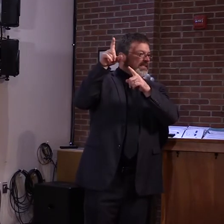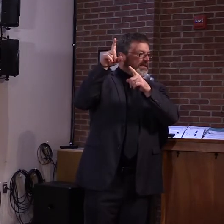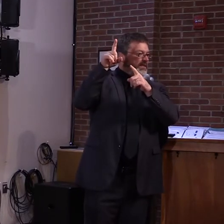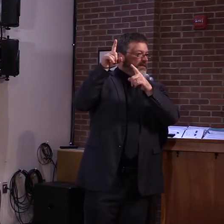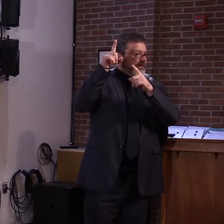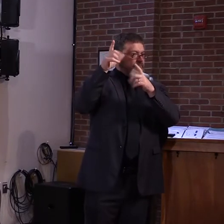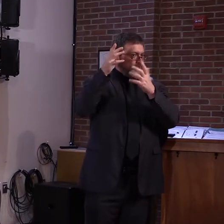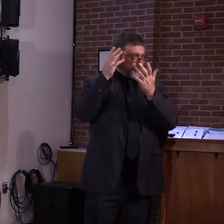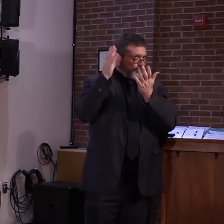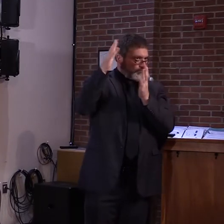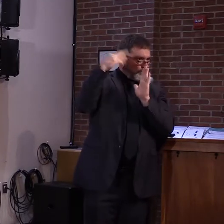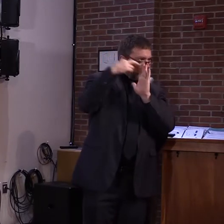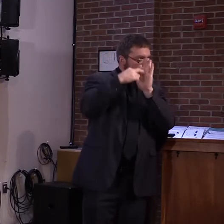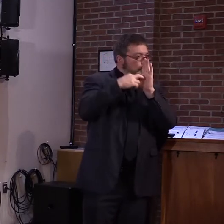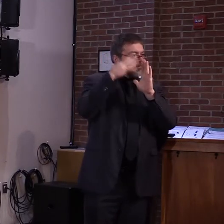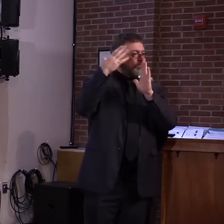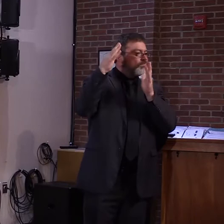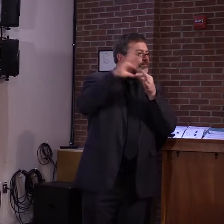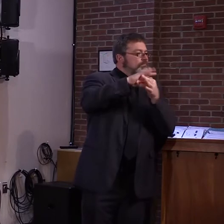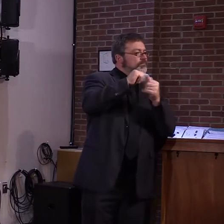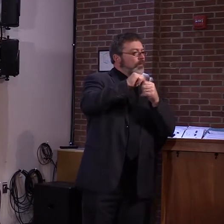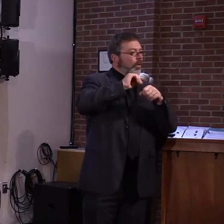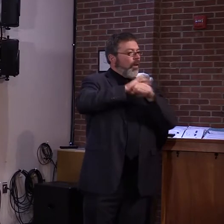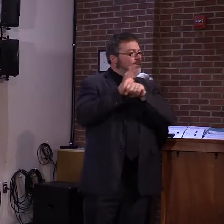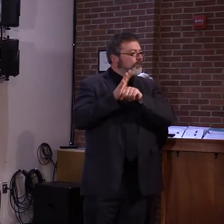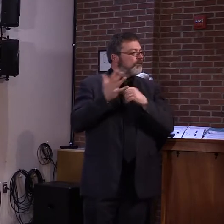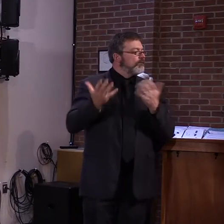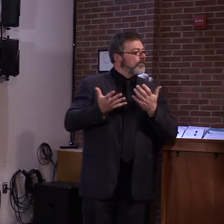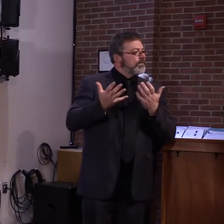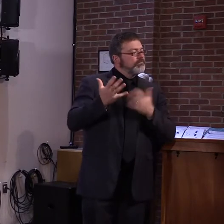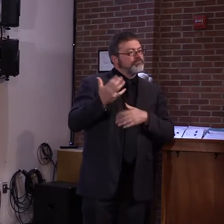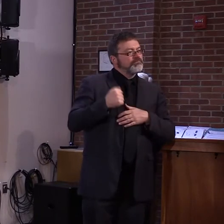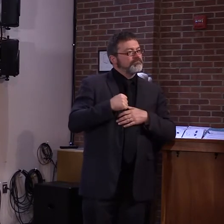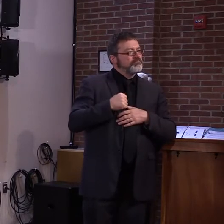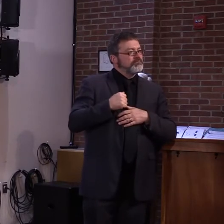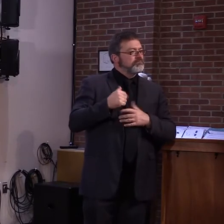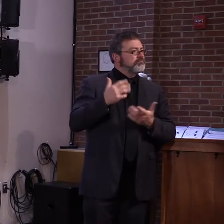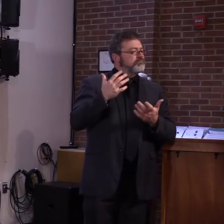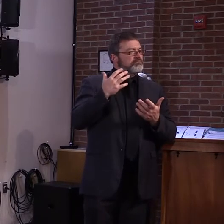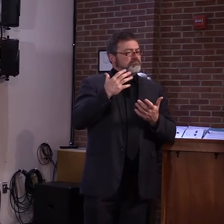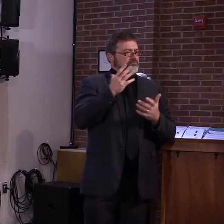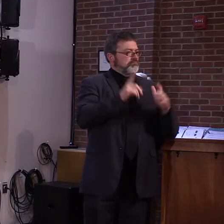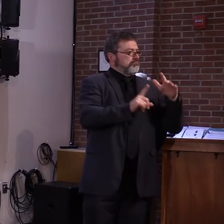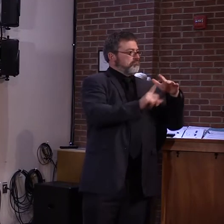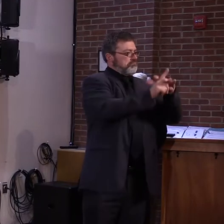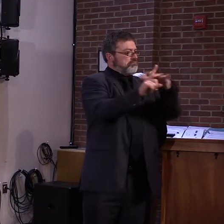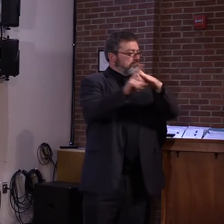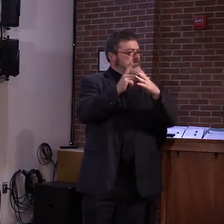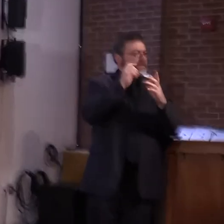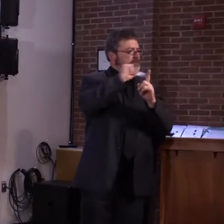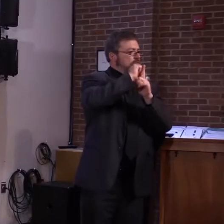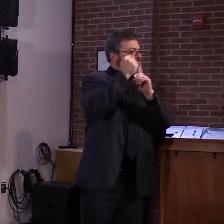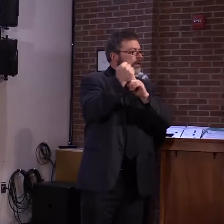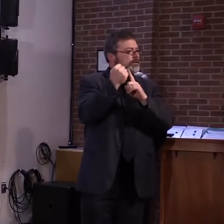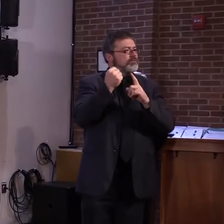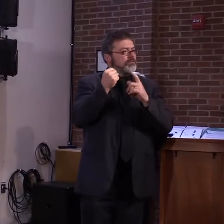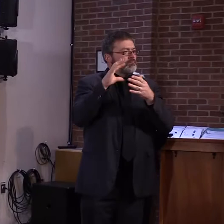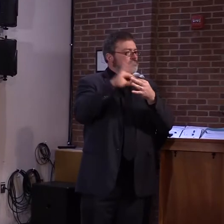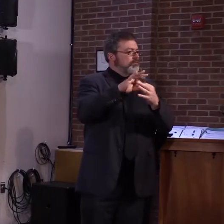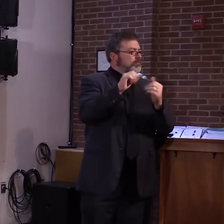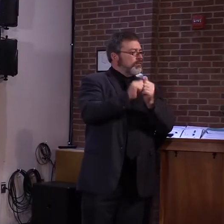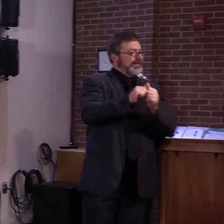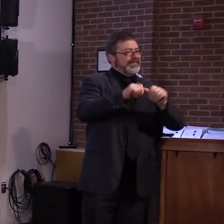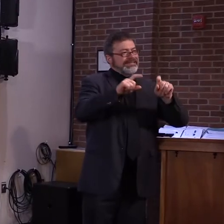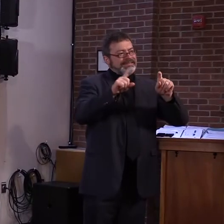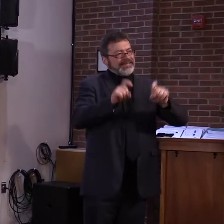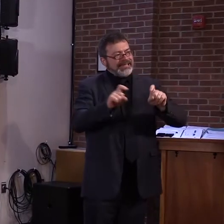But recently, there's been a couple instances with the changing of the guidelines and testing, and now with this letter